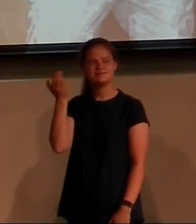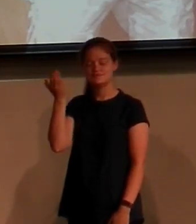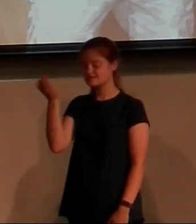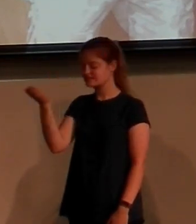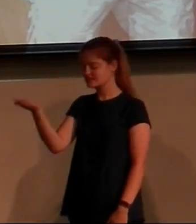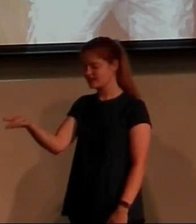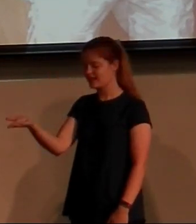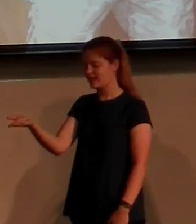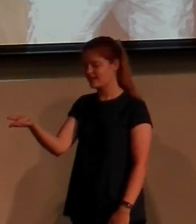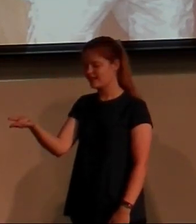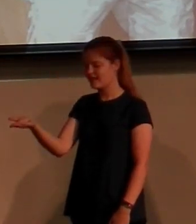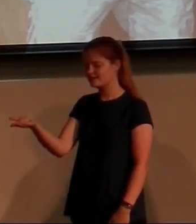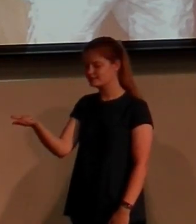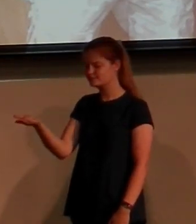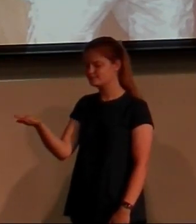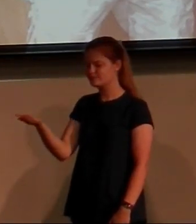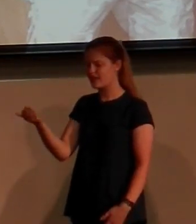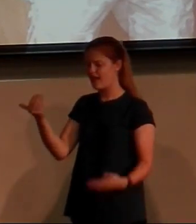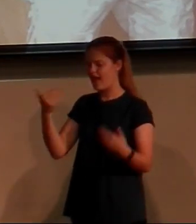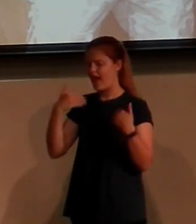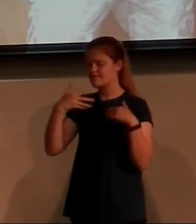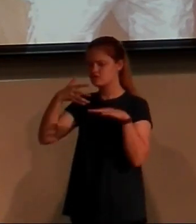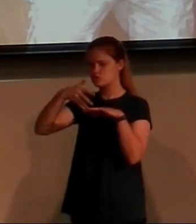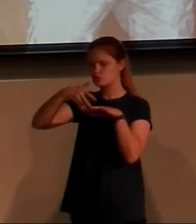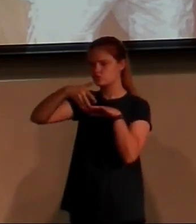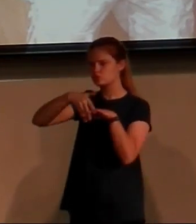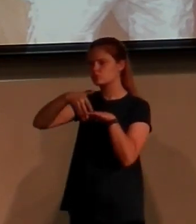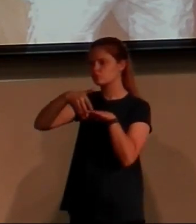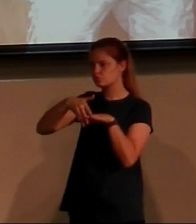they seem to have roots in their faith,